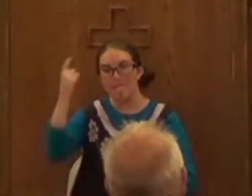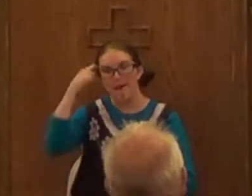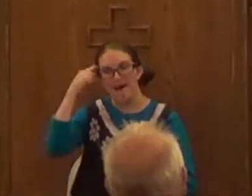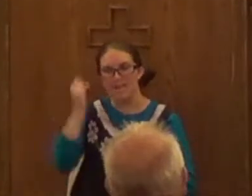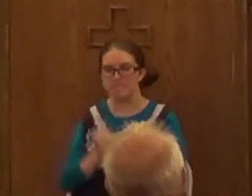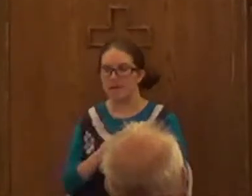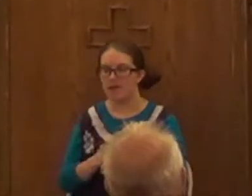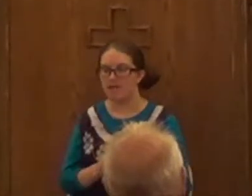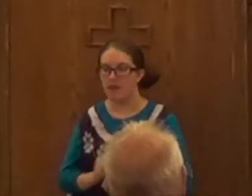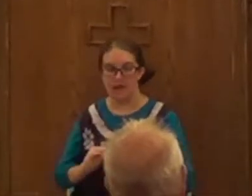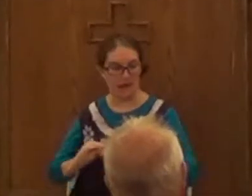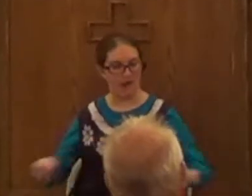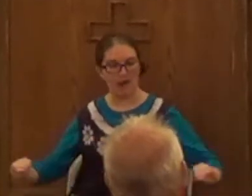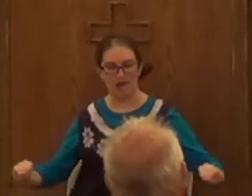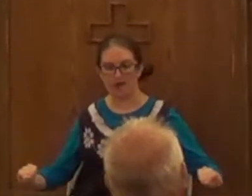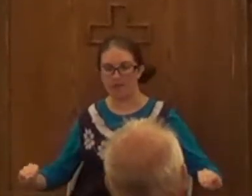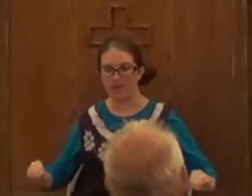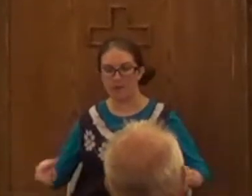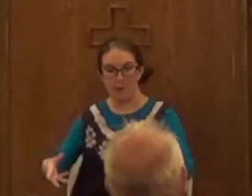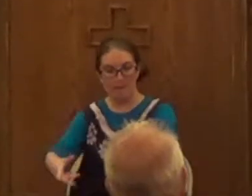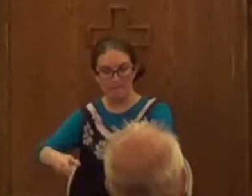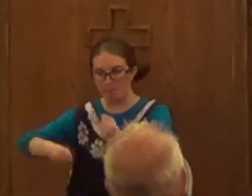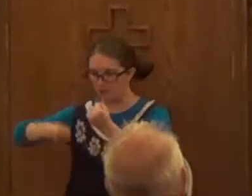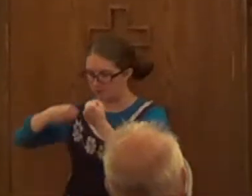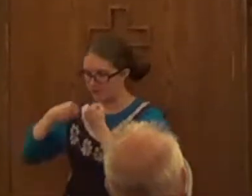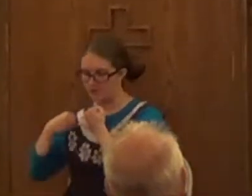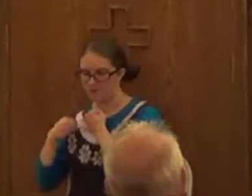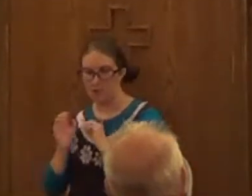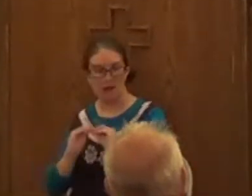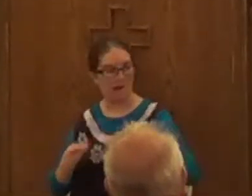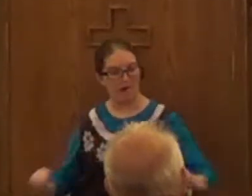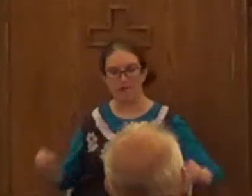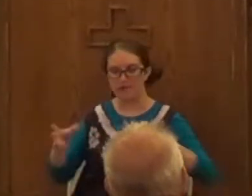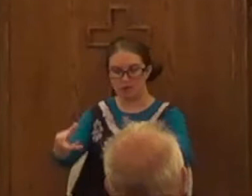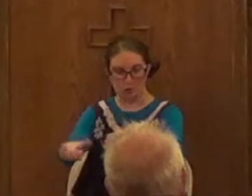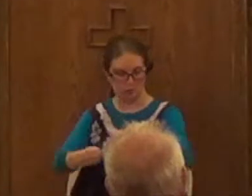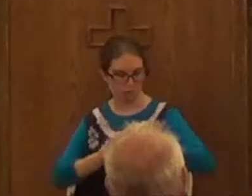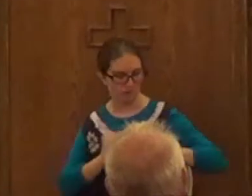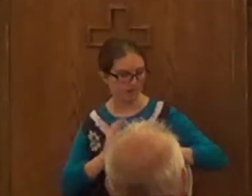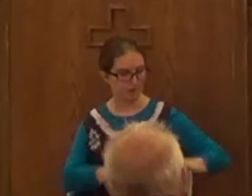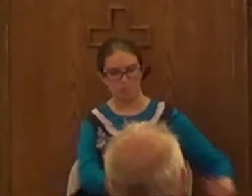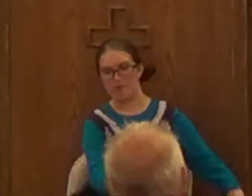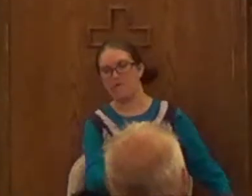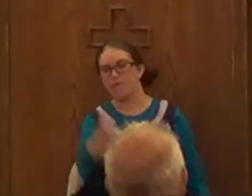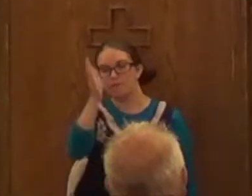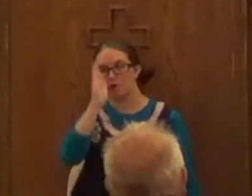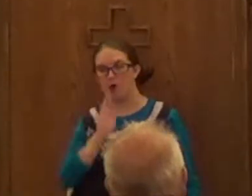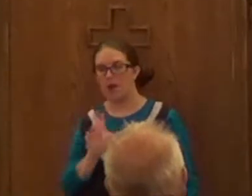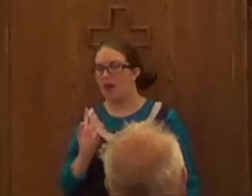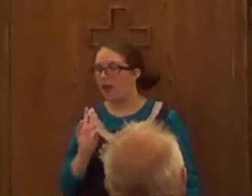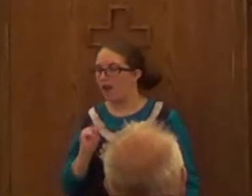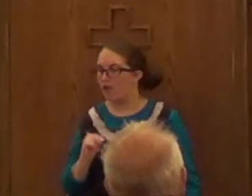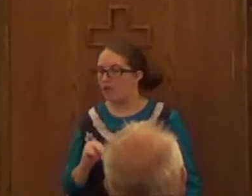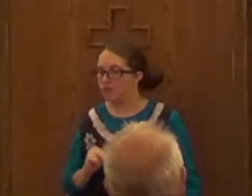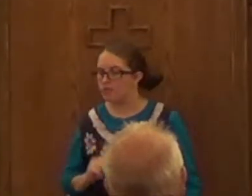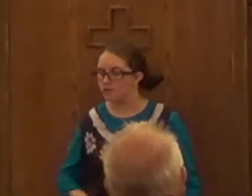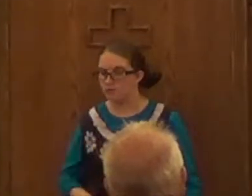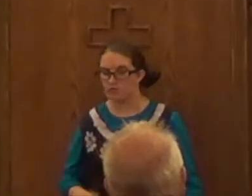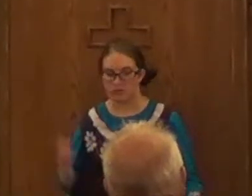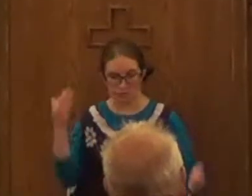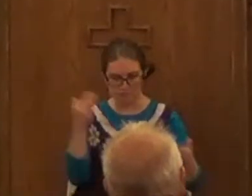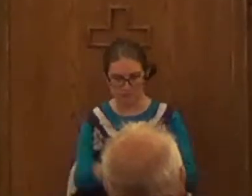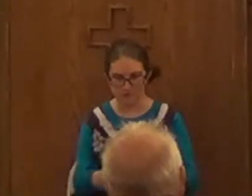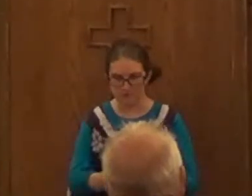made up that nothing's going to pull us out. Nothing's going to pull us away. Nothing's going to manipulate our mindset